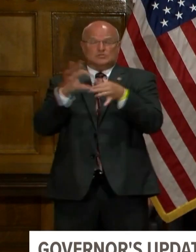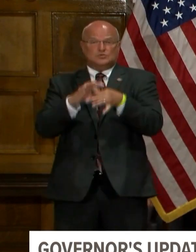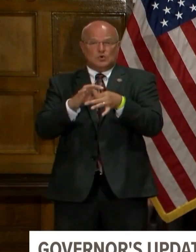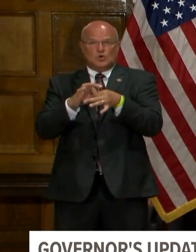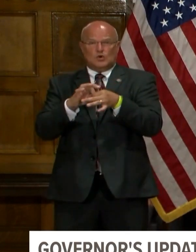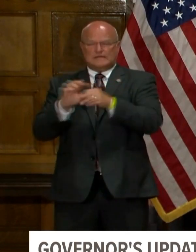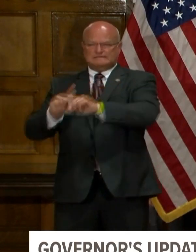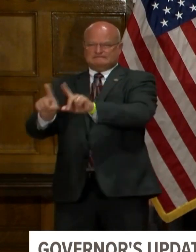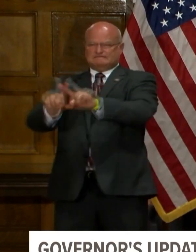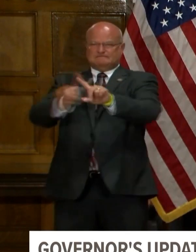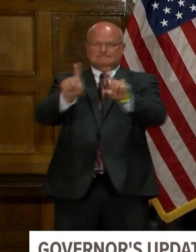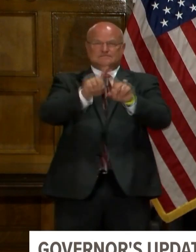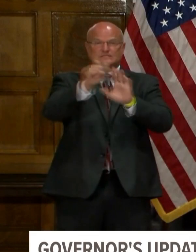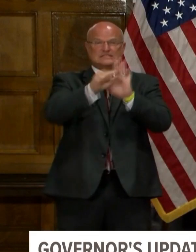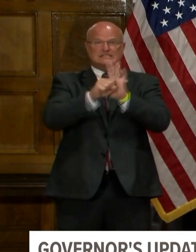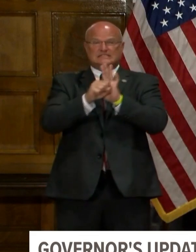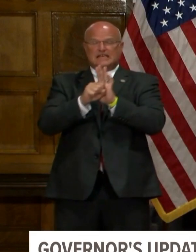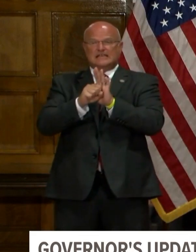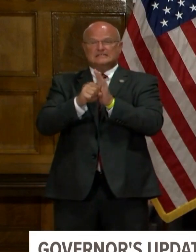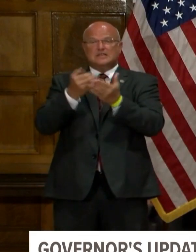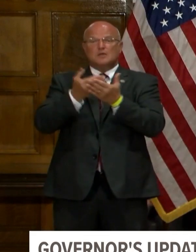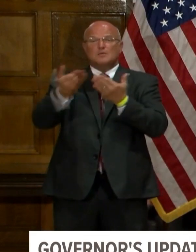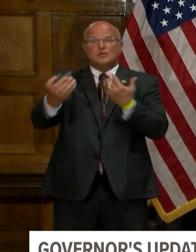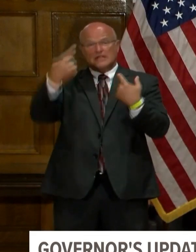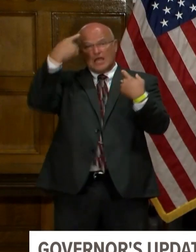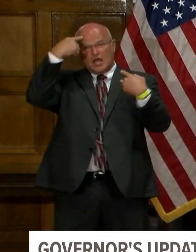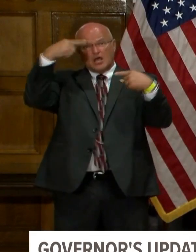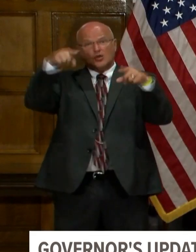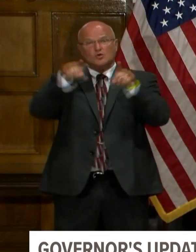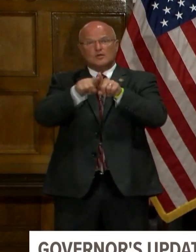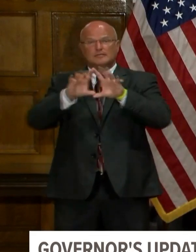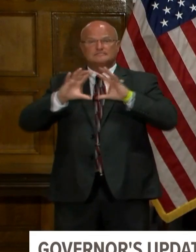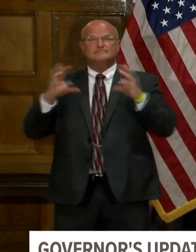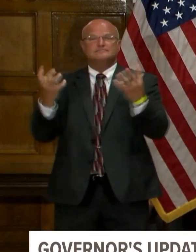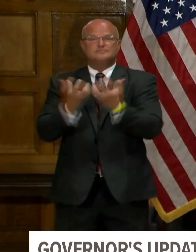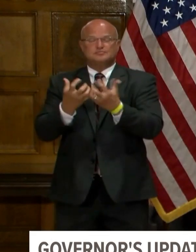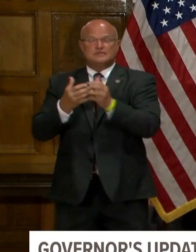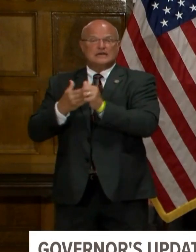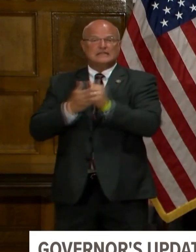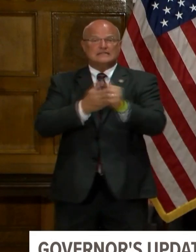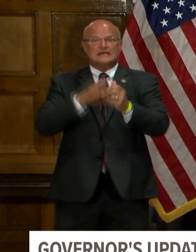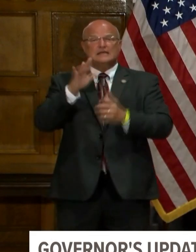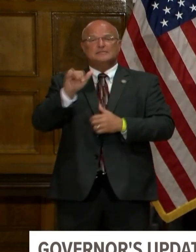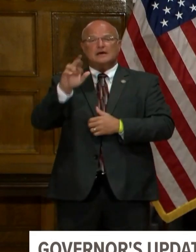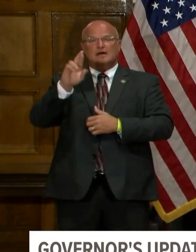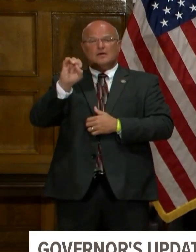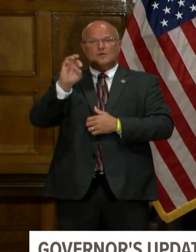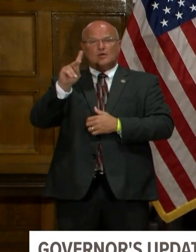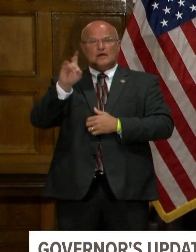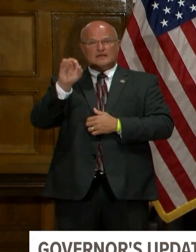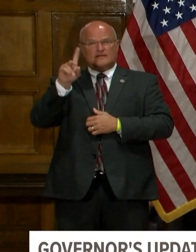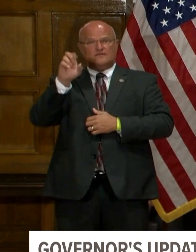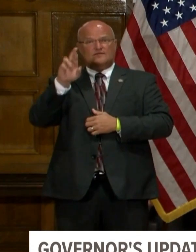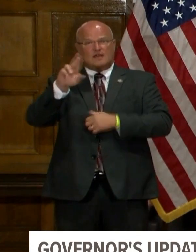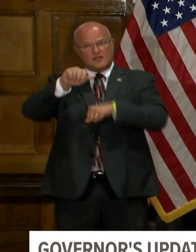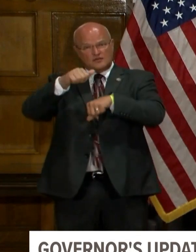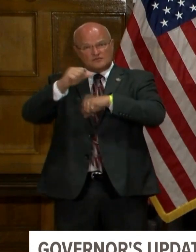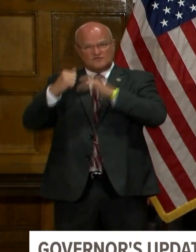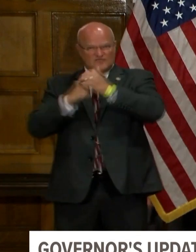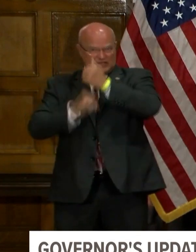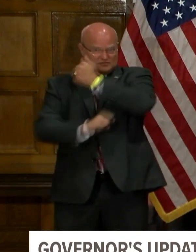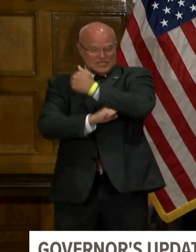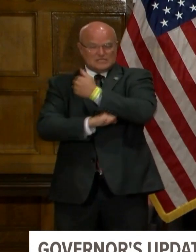a multi-state purchasing agreement led by the Rockefeller Foundation, partnered